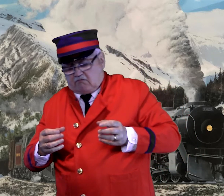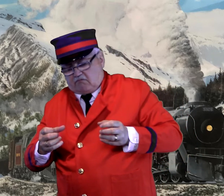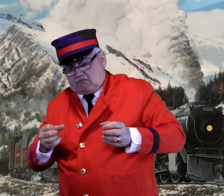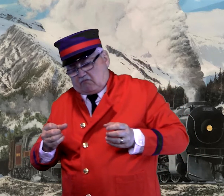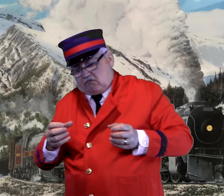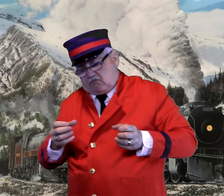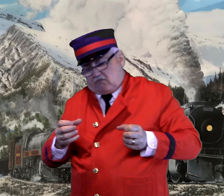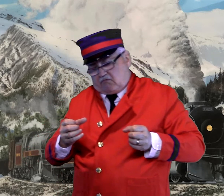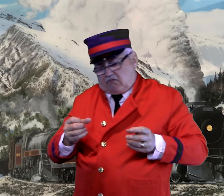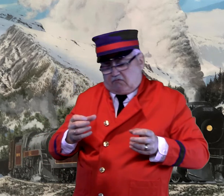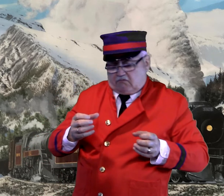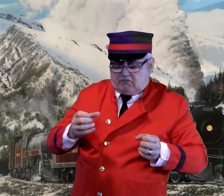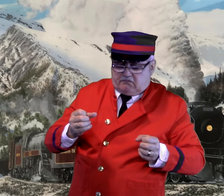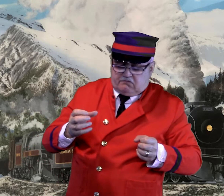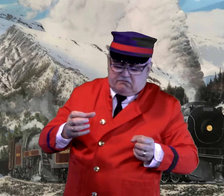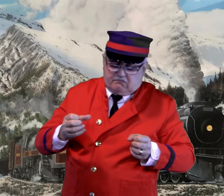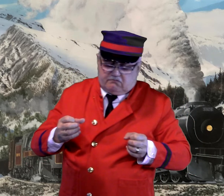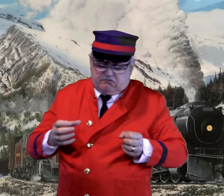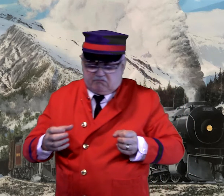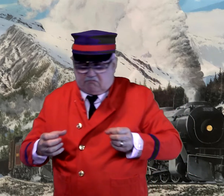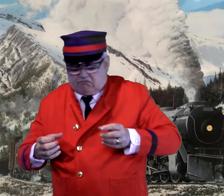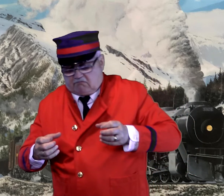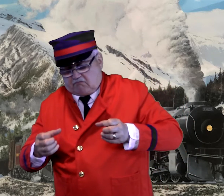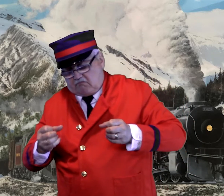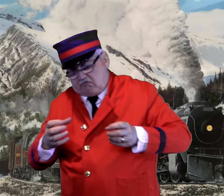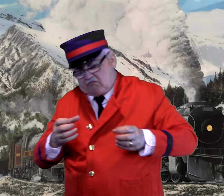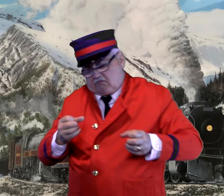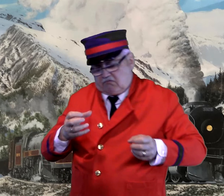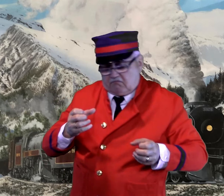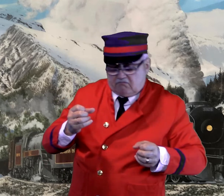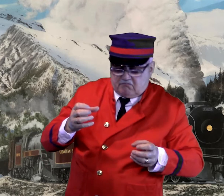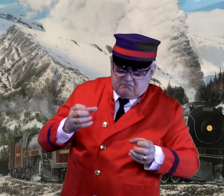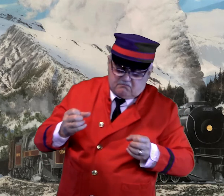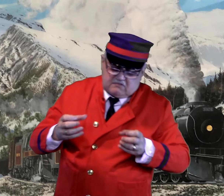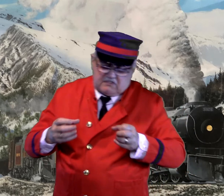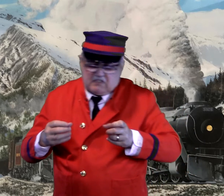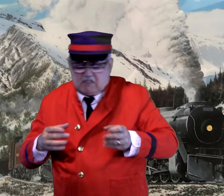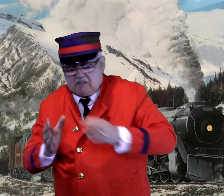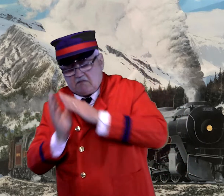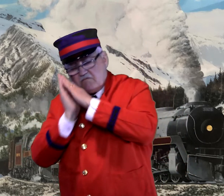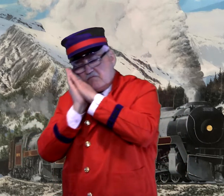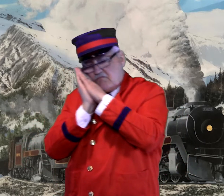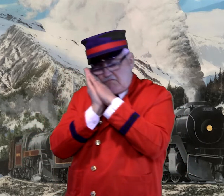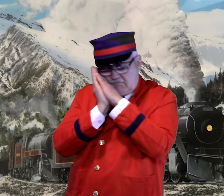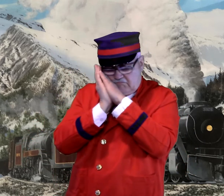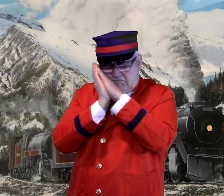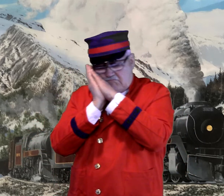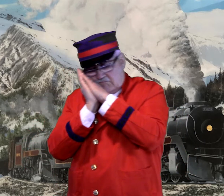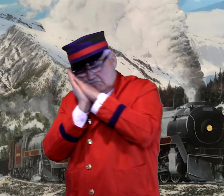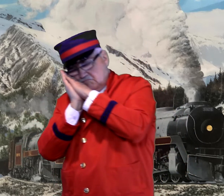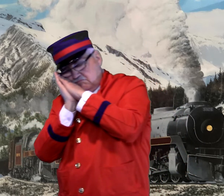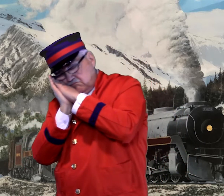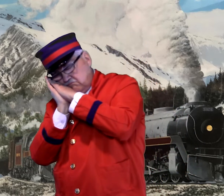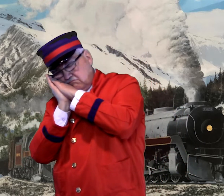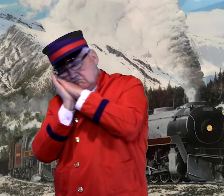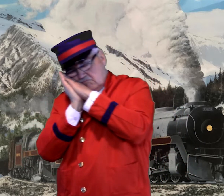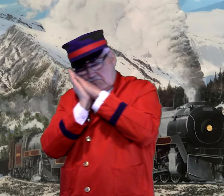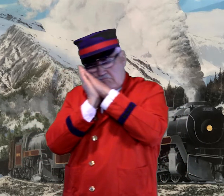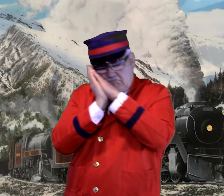steam being applied to those big engine pistons to move those wheels, and they would start on their way again.